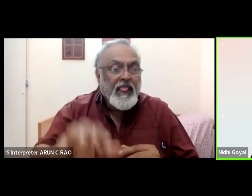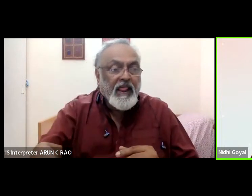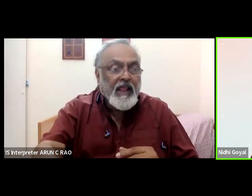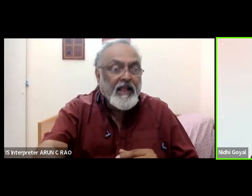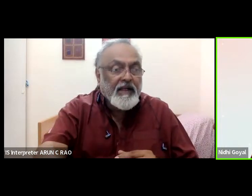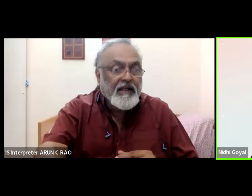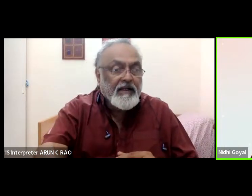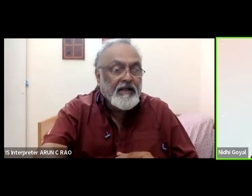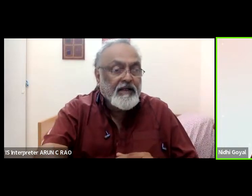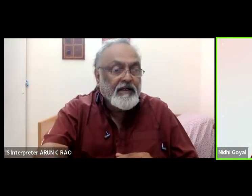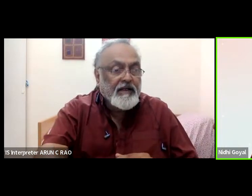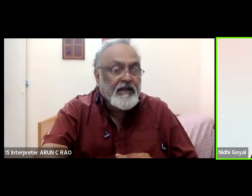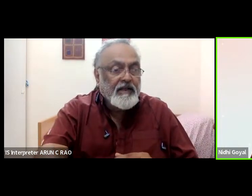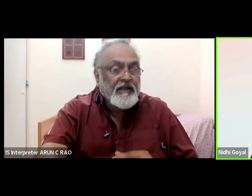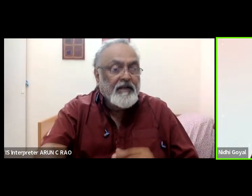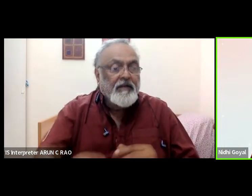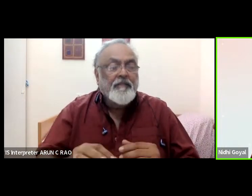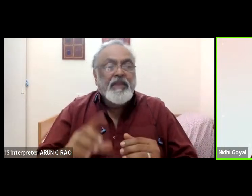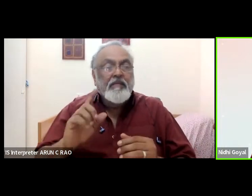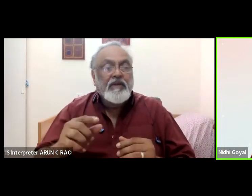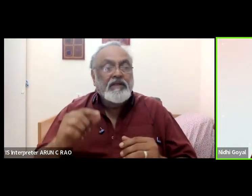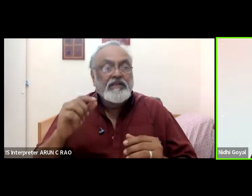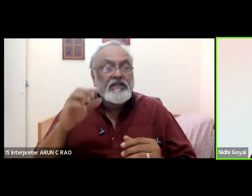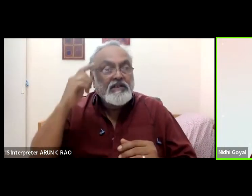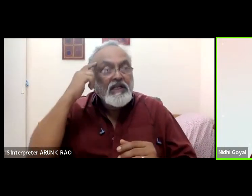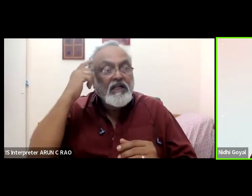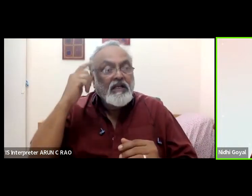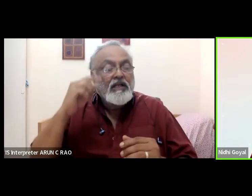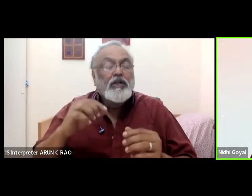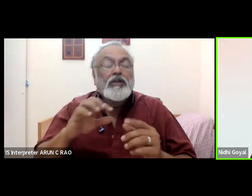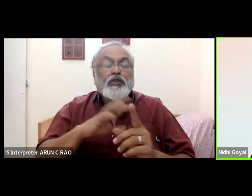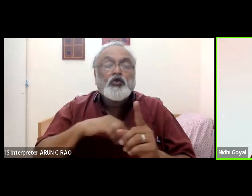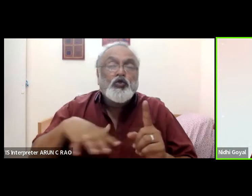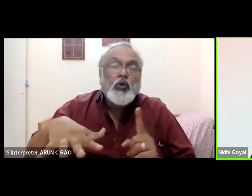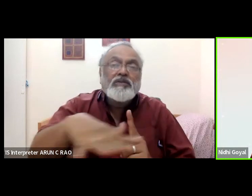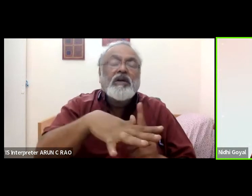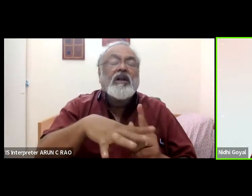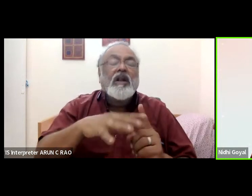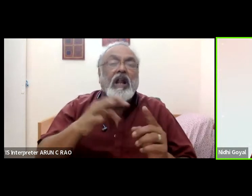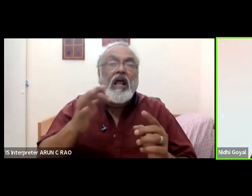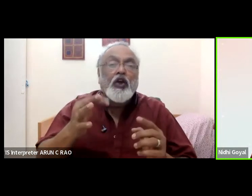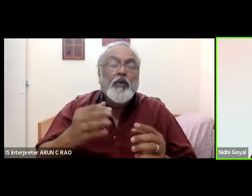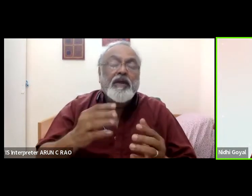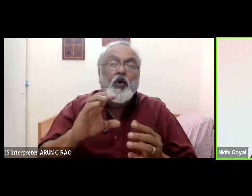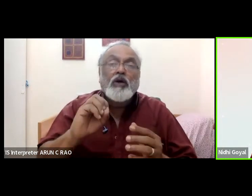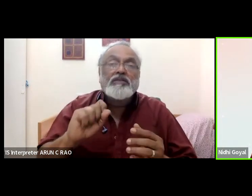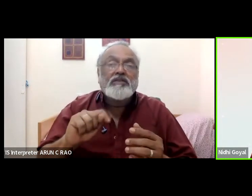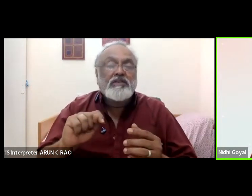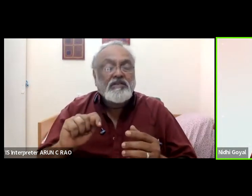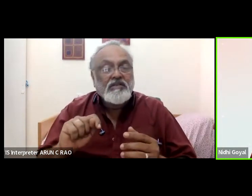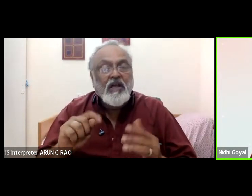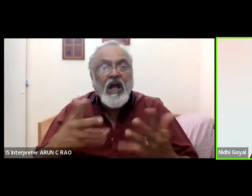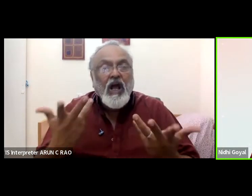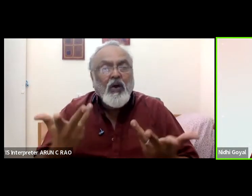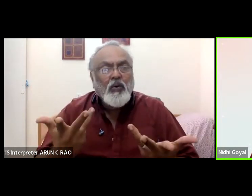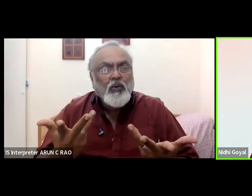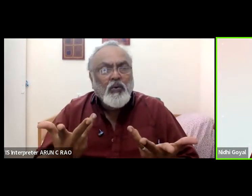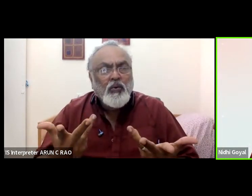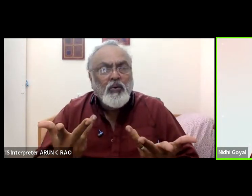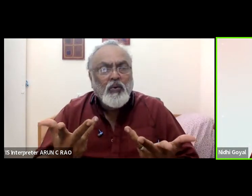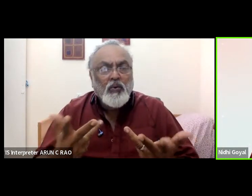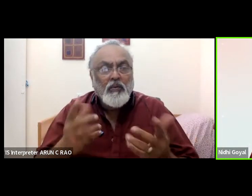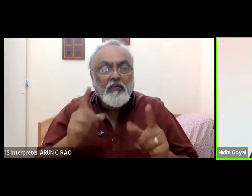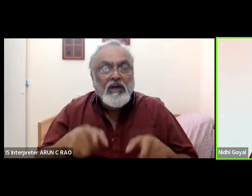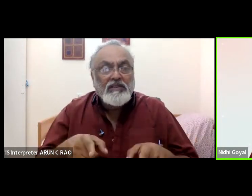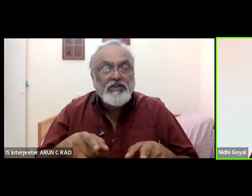the socioeconomic cost and what is it, where do we not see meaningful participation if the spaces are not inclusive. So